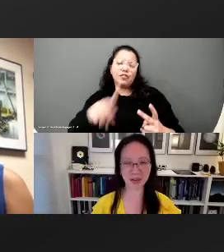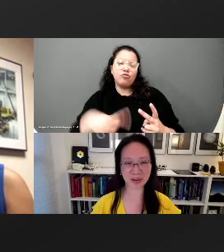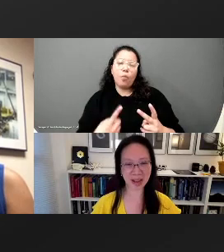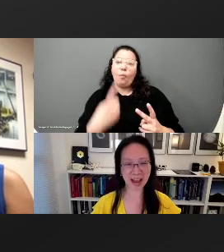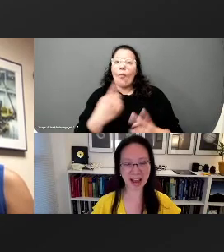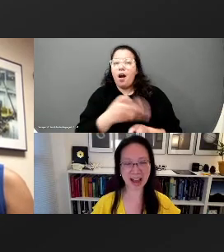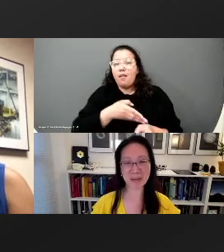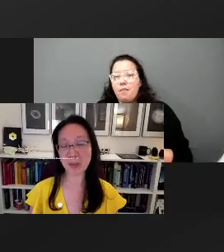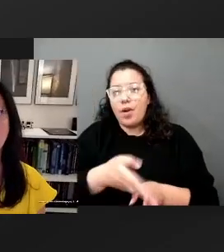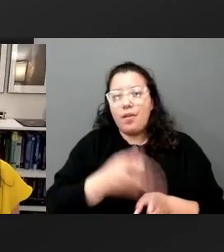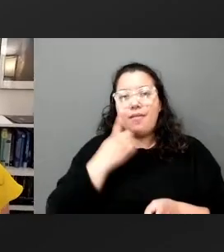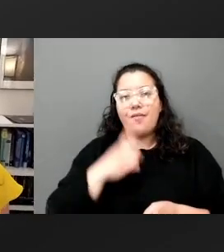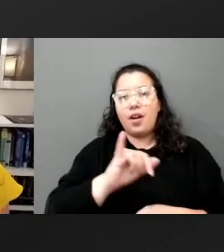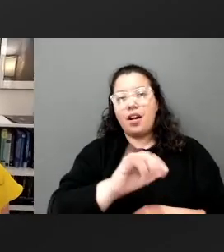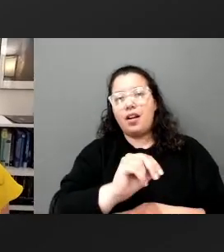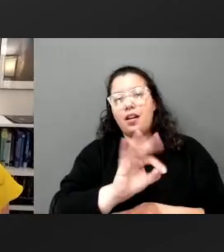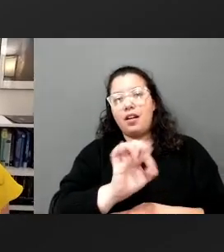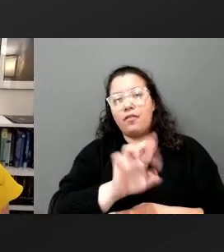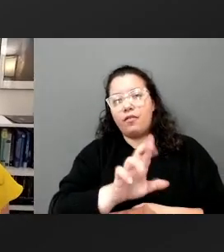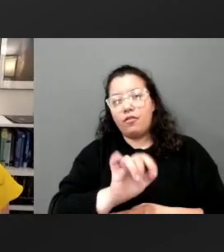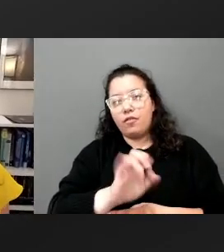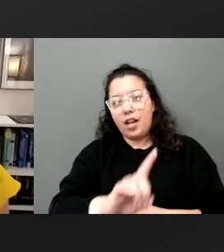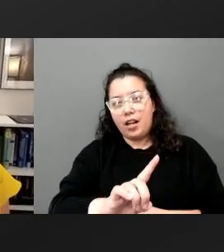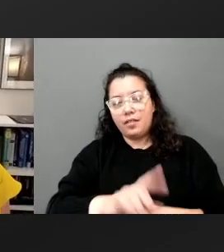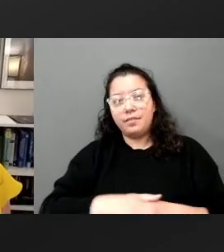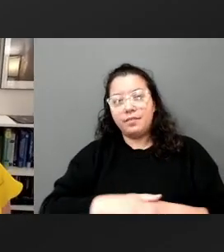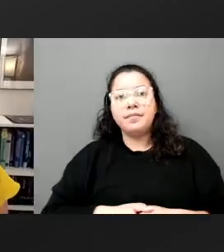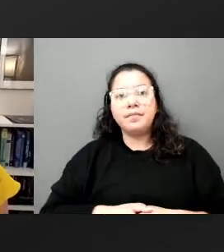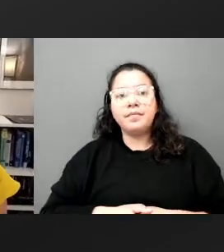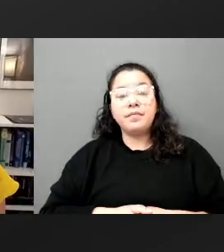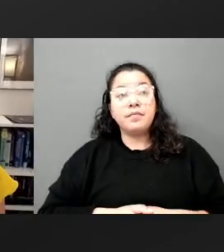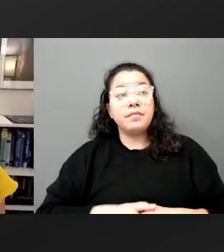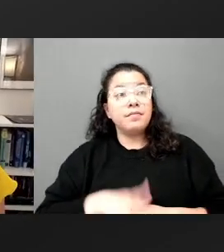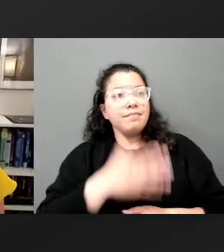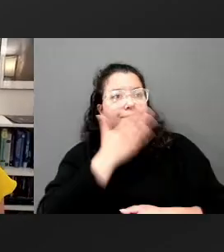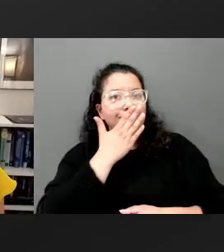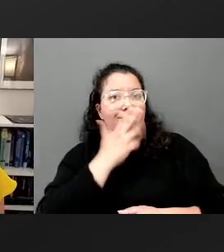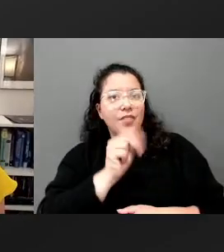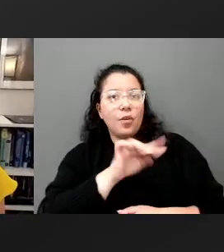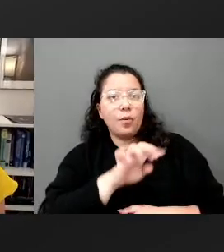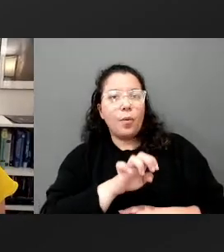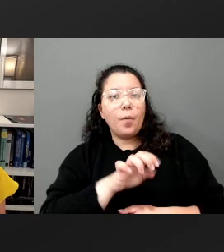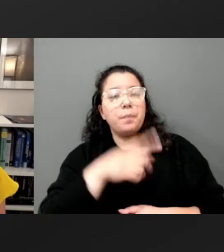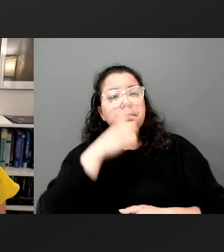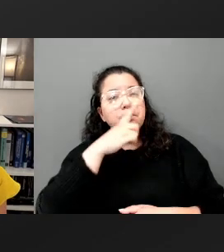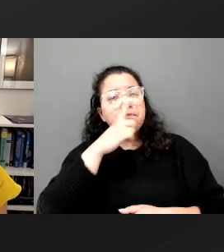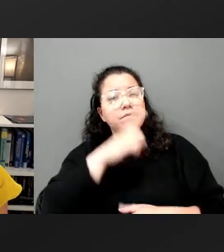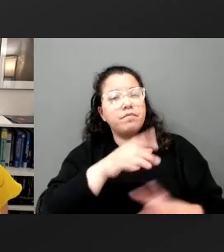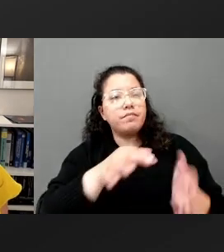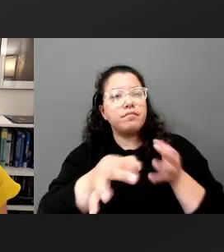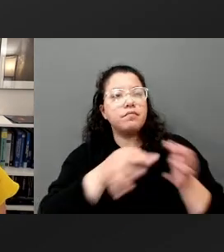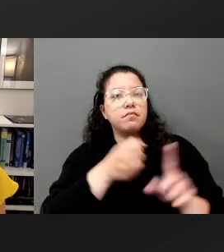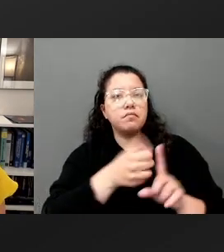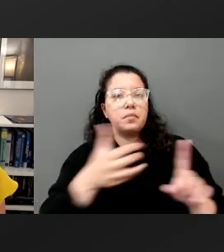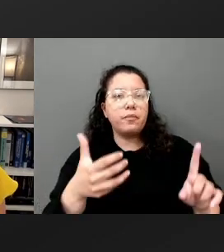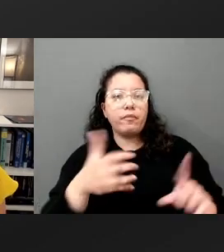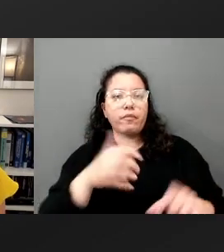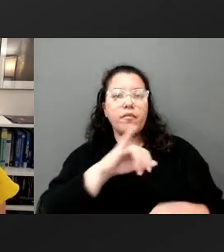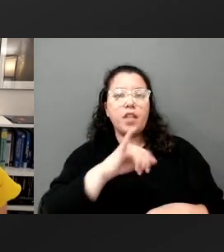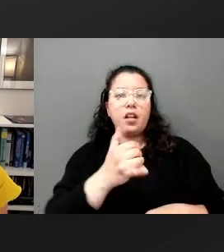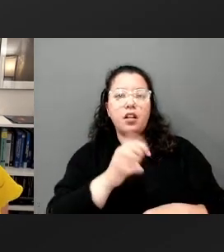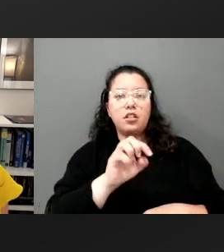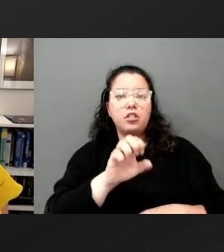Thanks, Nicole. Could you elaborate for the audience, how does the James Webb Space